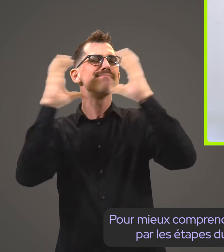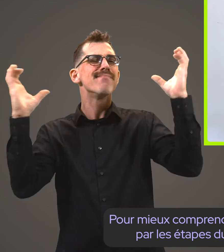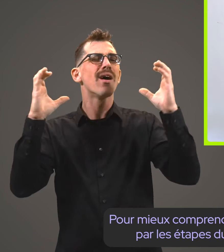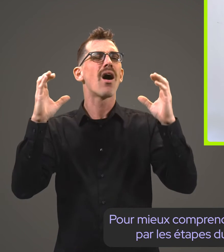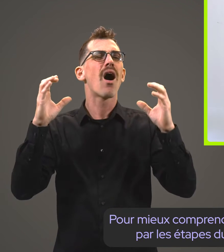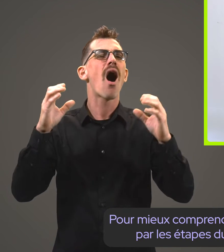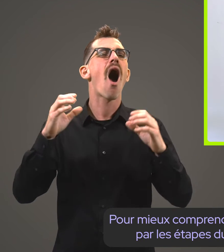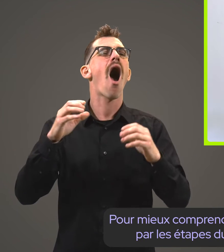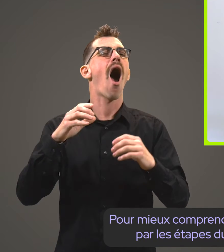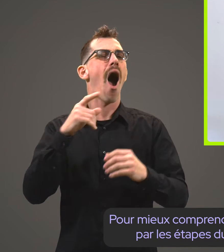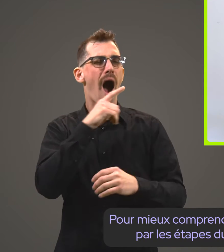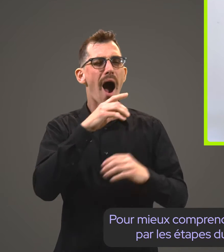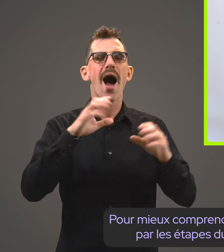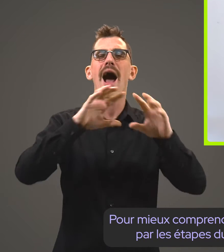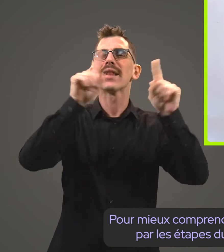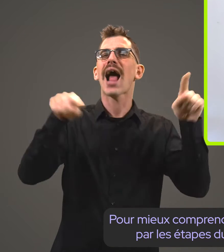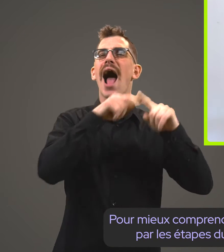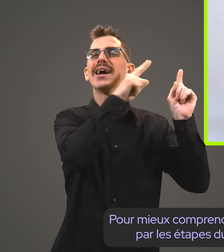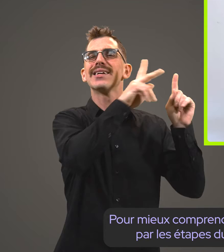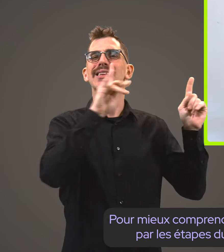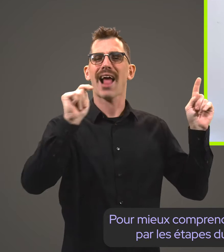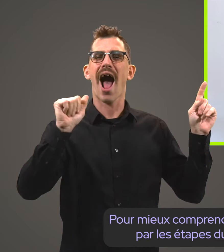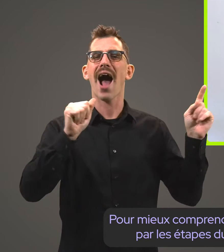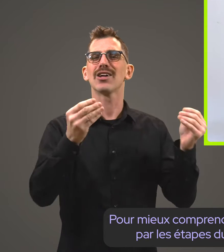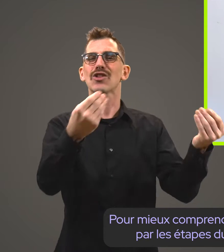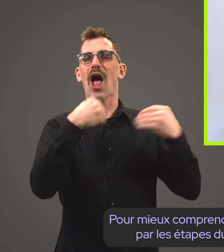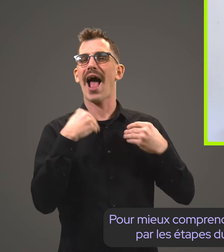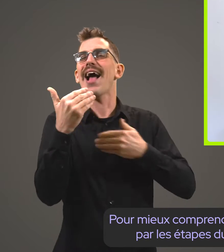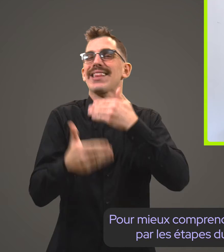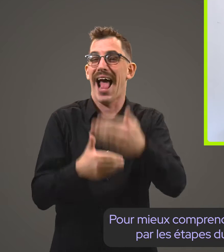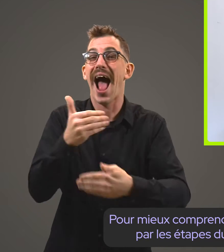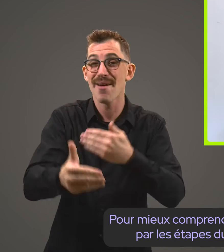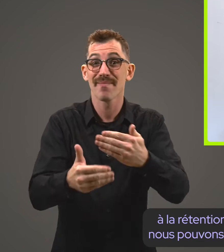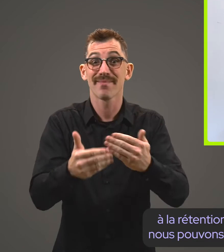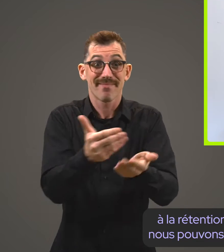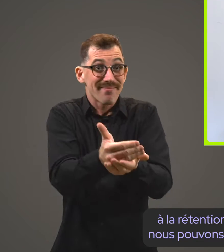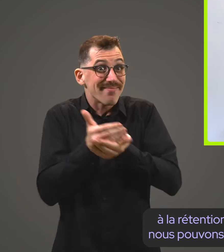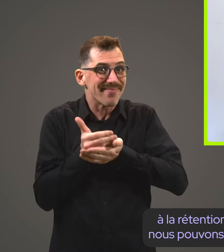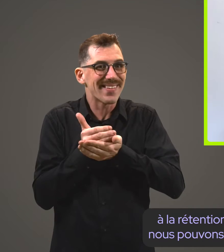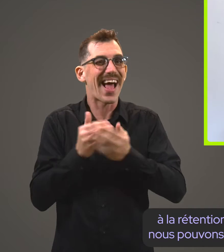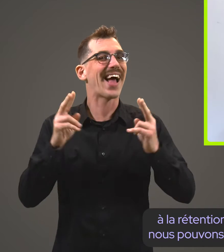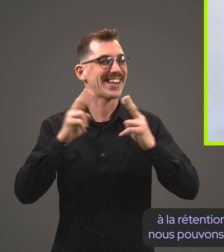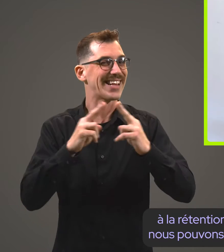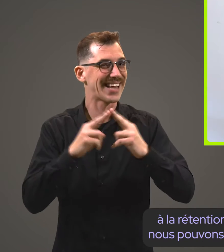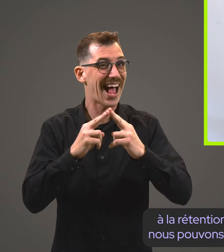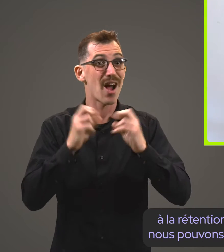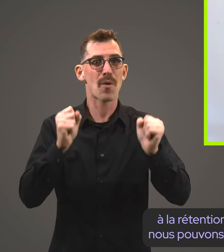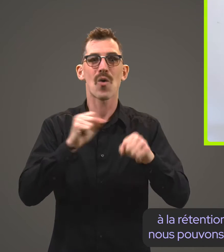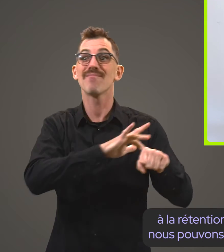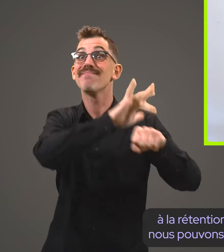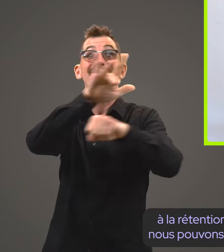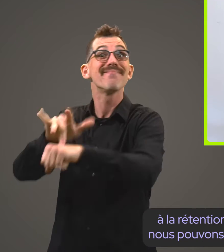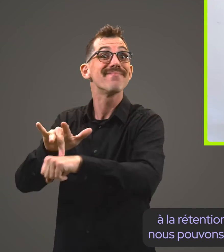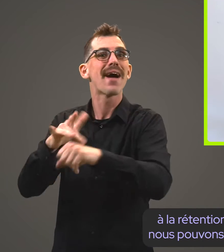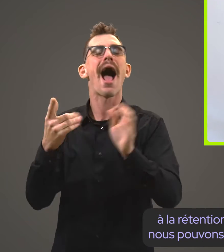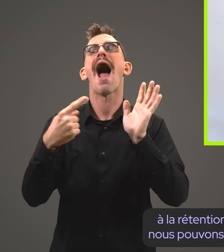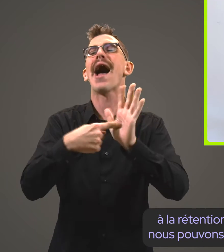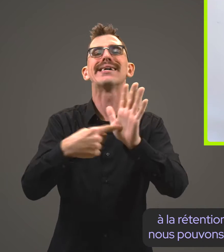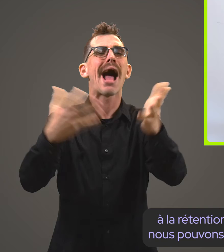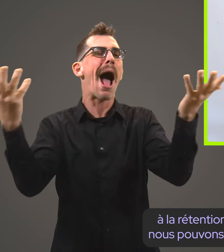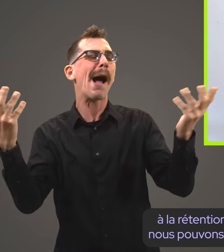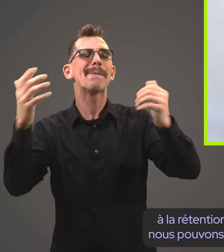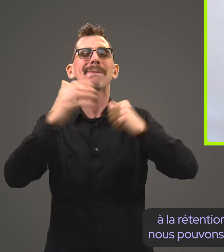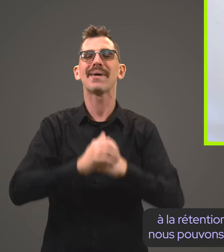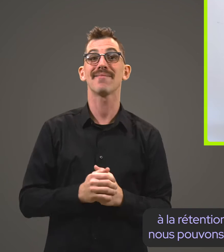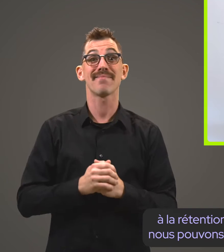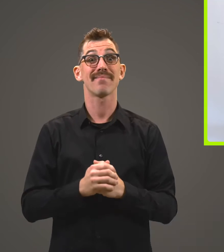better understand how working through the steps in the KTA framework can result in knowledge being retained, we can